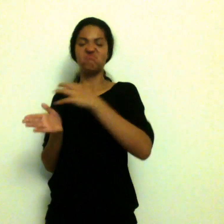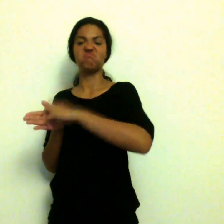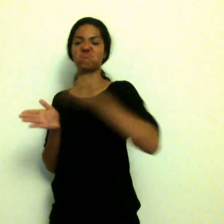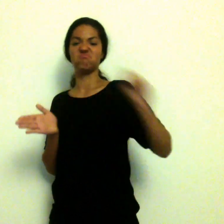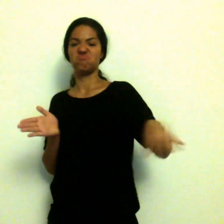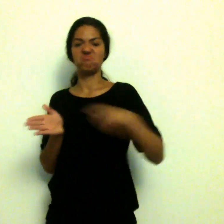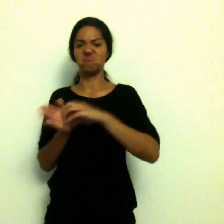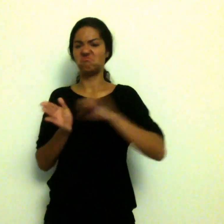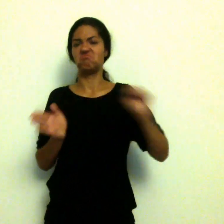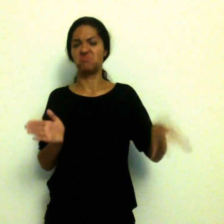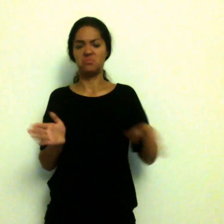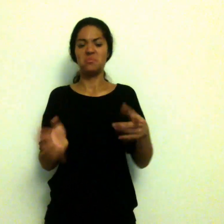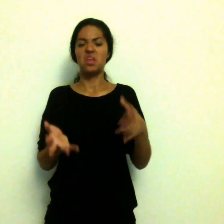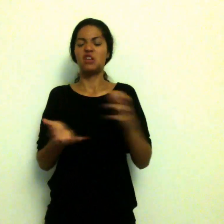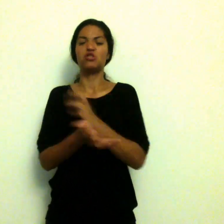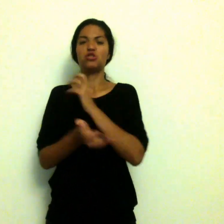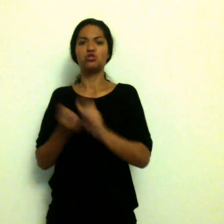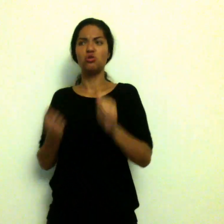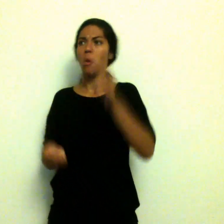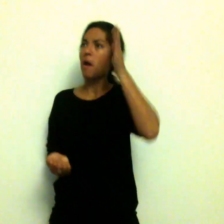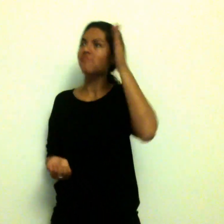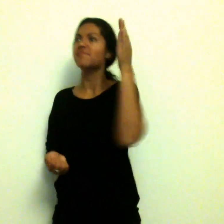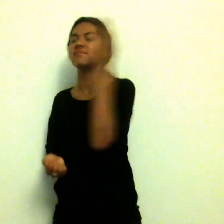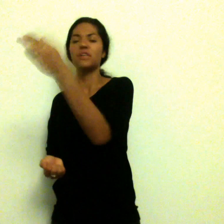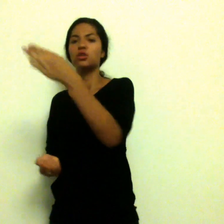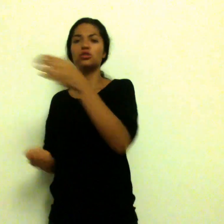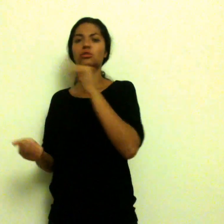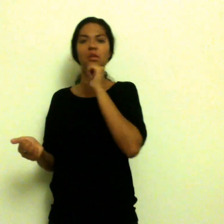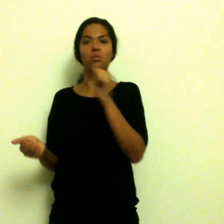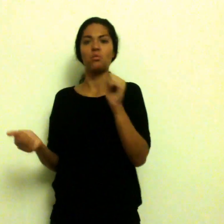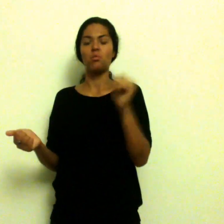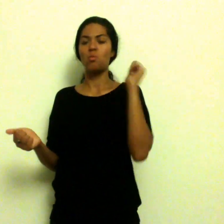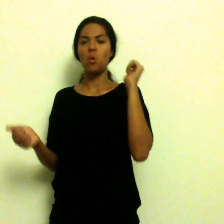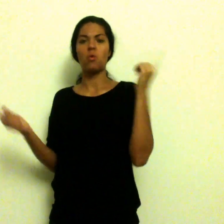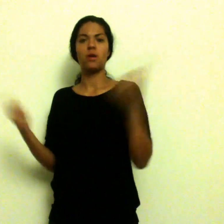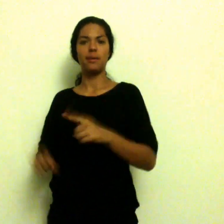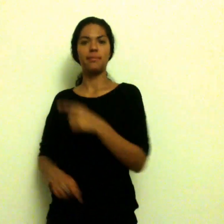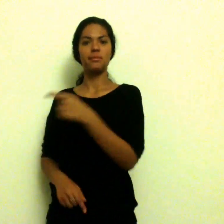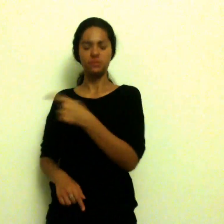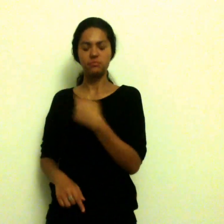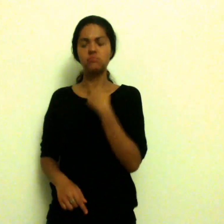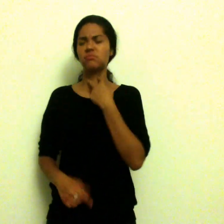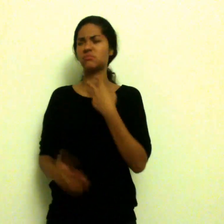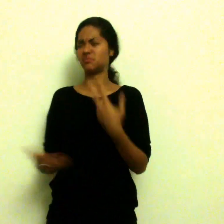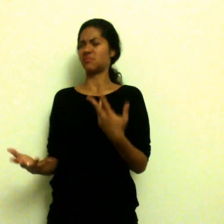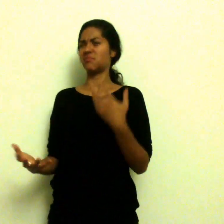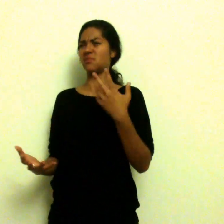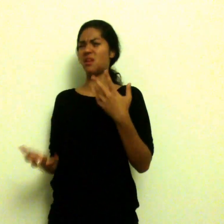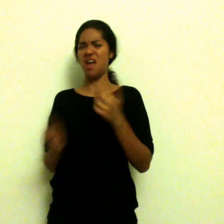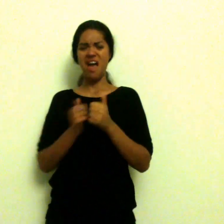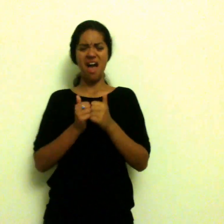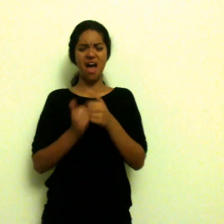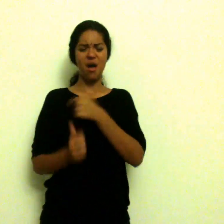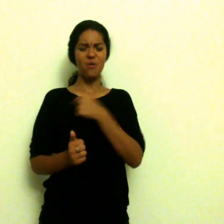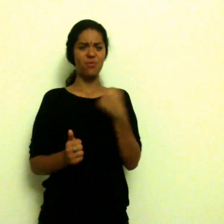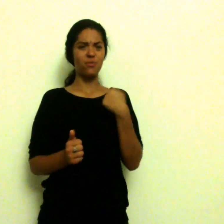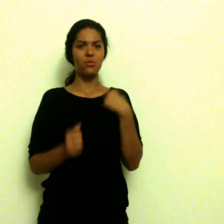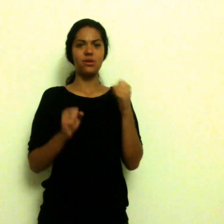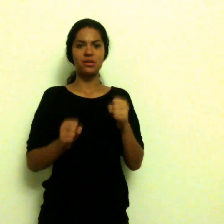technological developments, are snuffing these potentialities out so that there is no actuality left for millions of them.